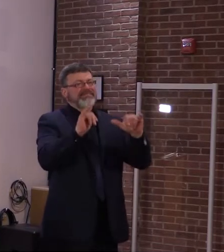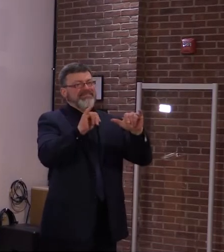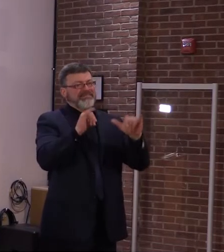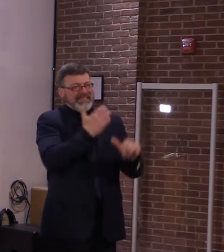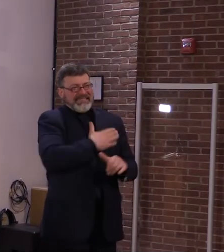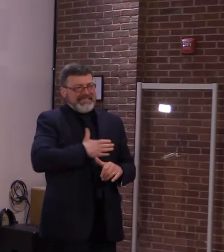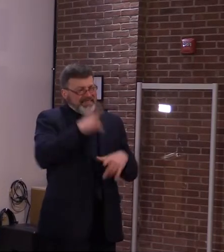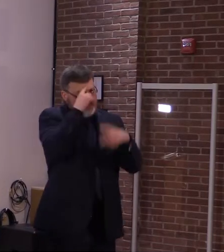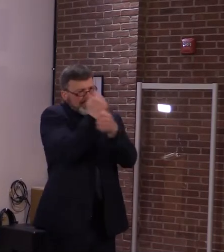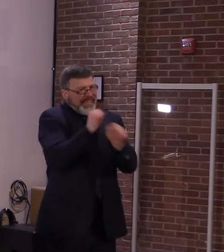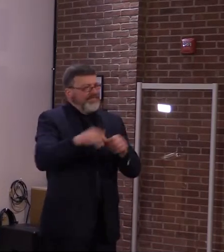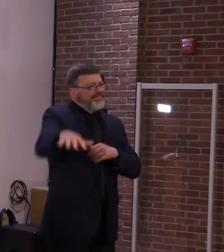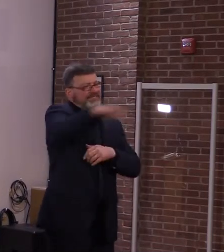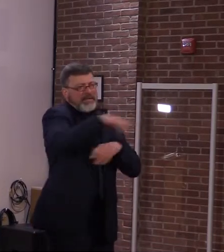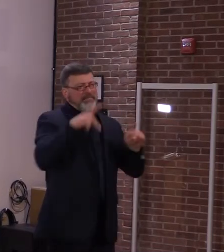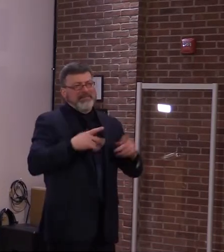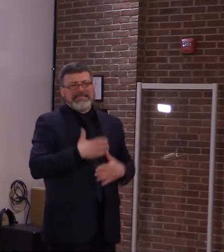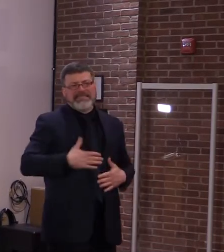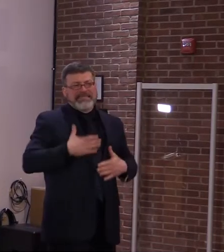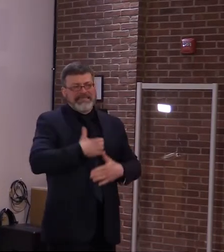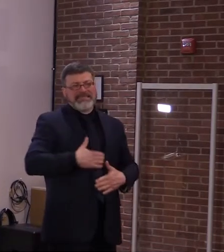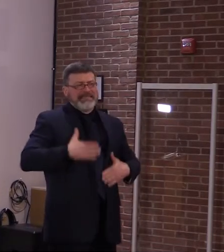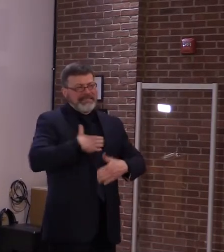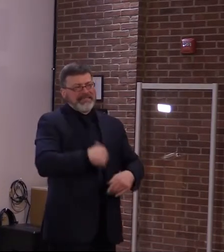Okay. Well, thank you very much.